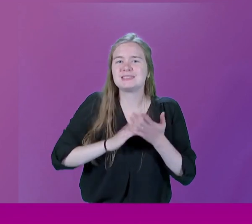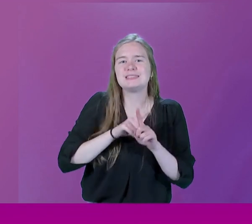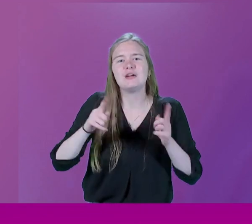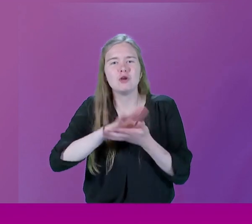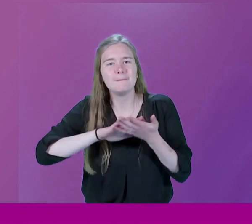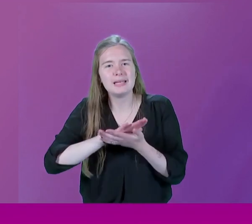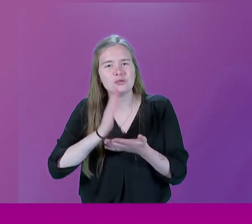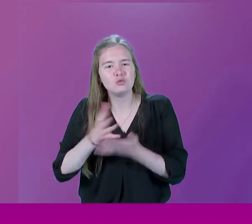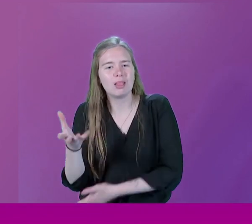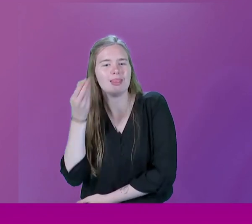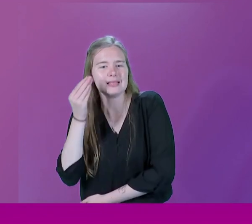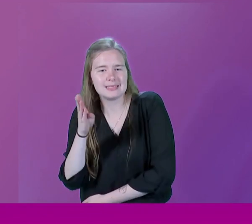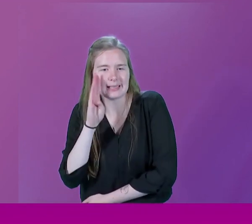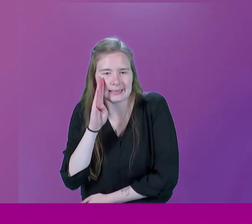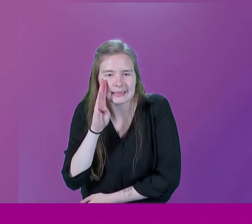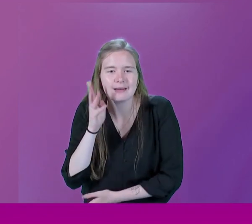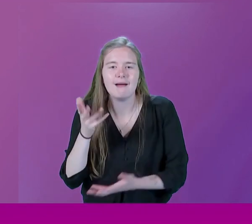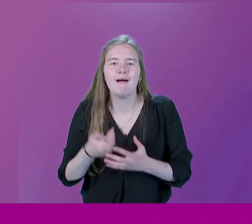I think, to listening.